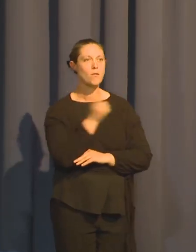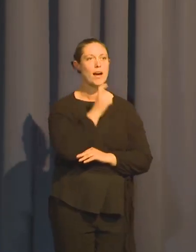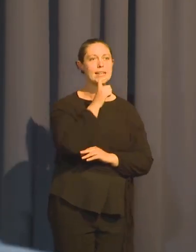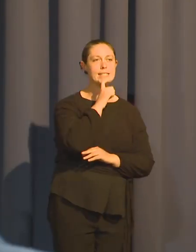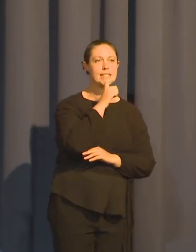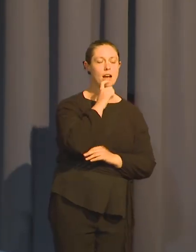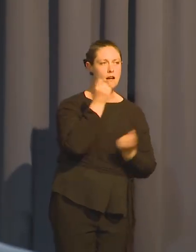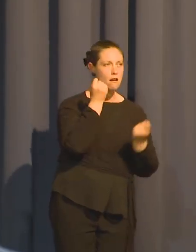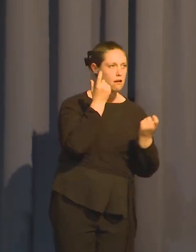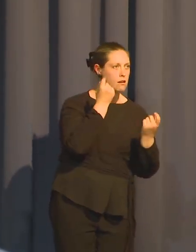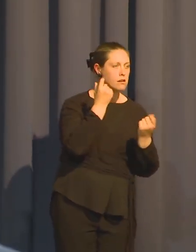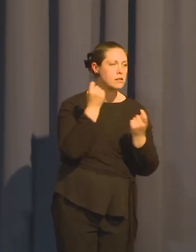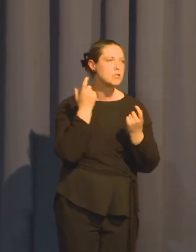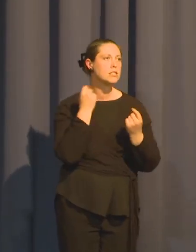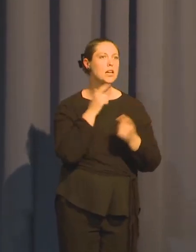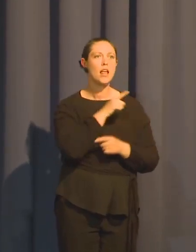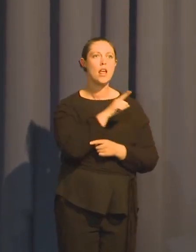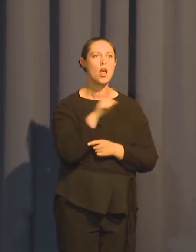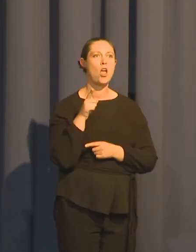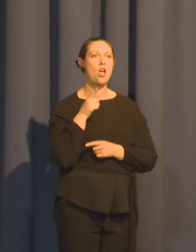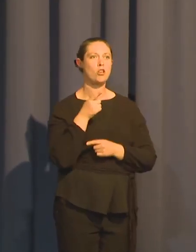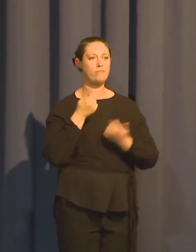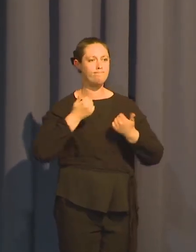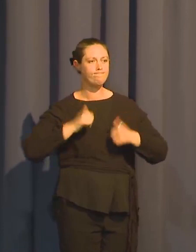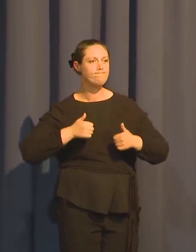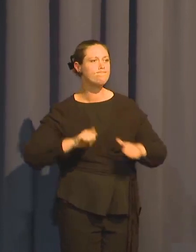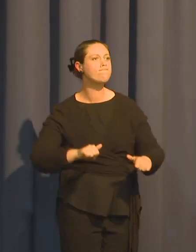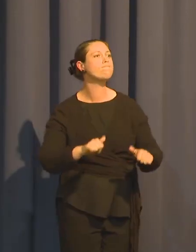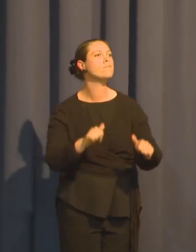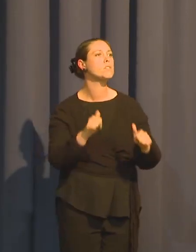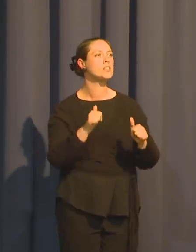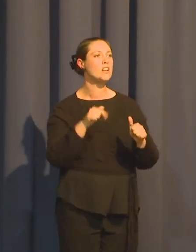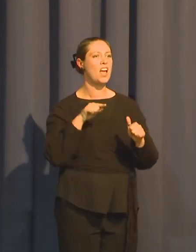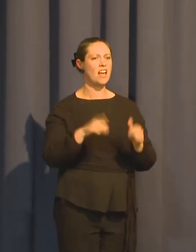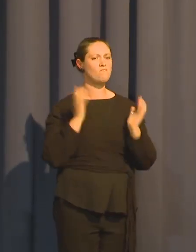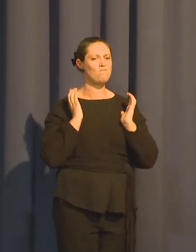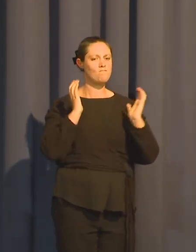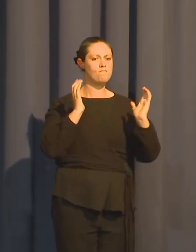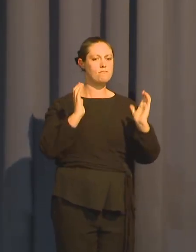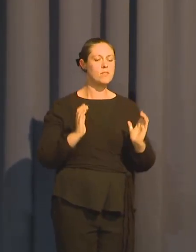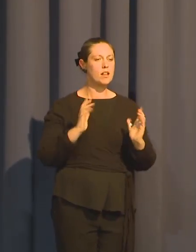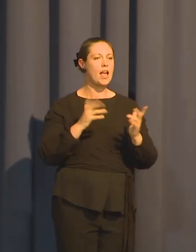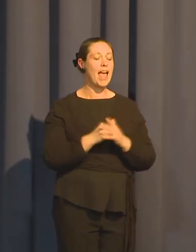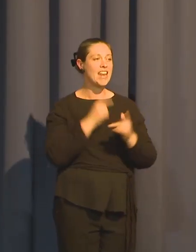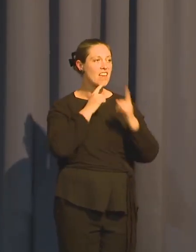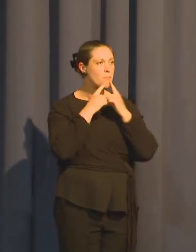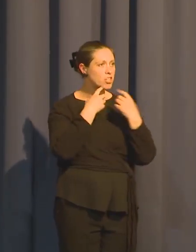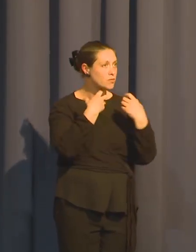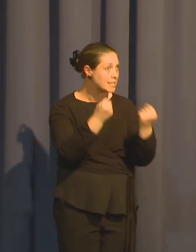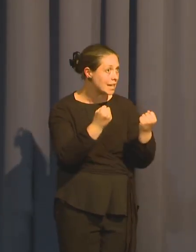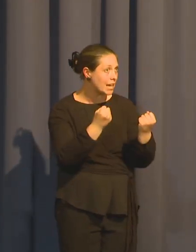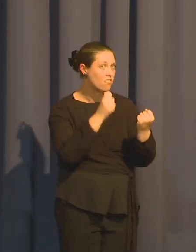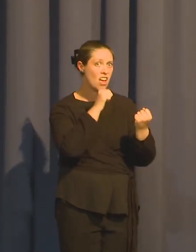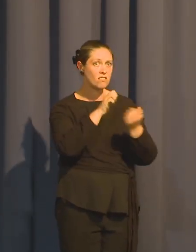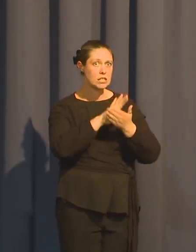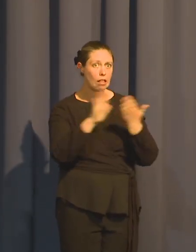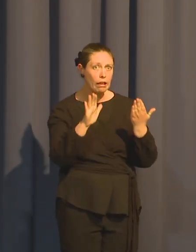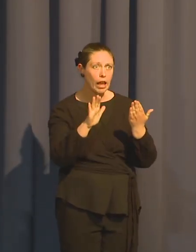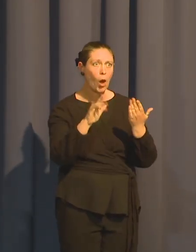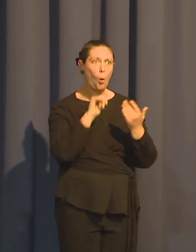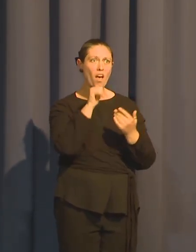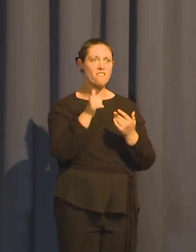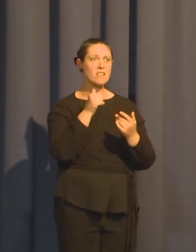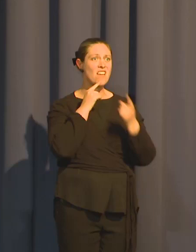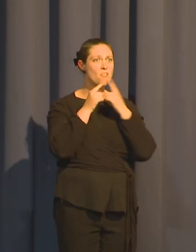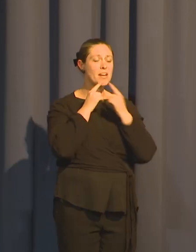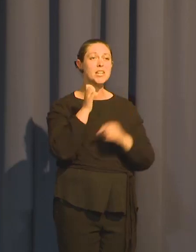to understand how you are all dealing with these things and how our information is getting to you, and or not in some